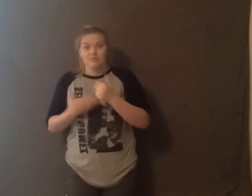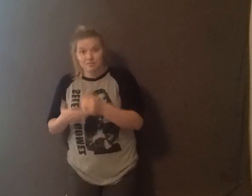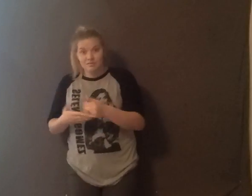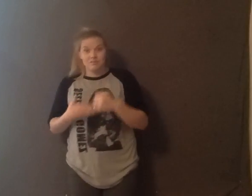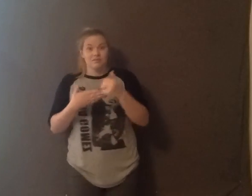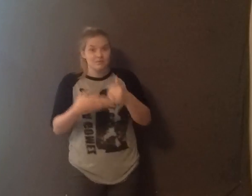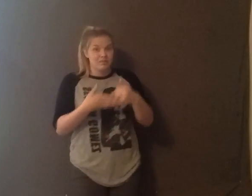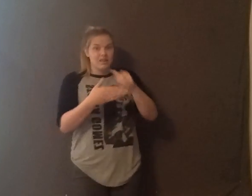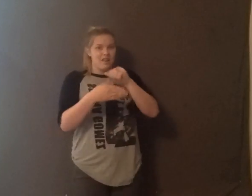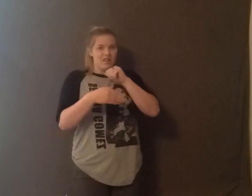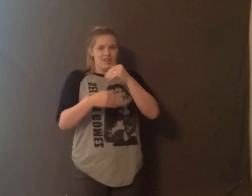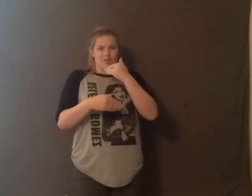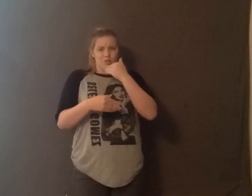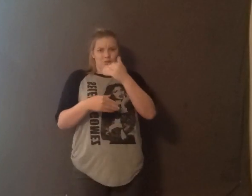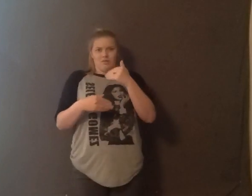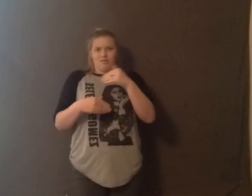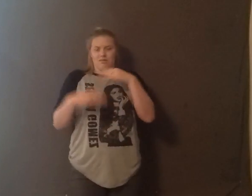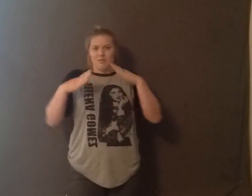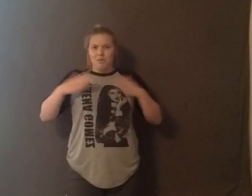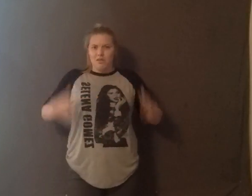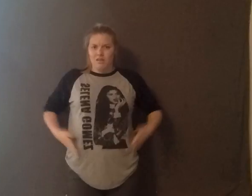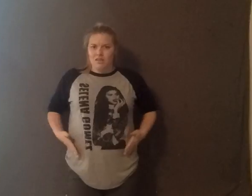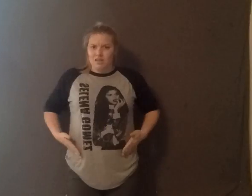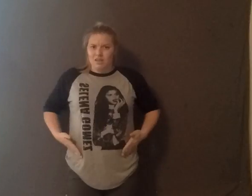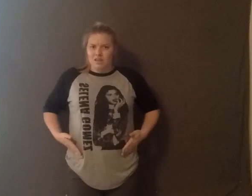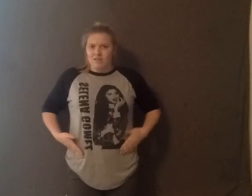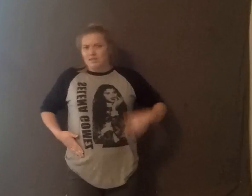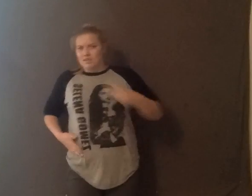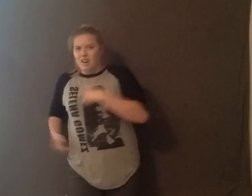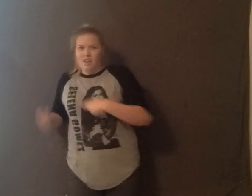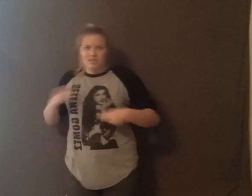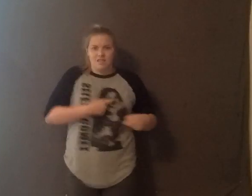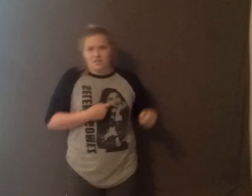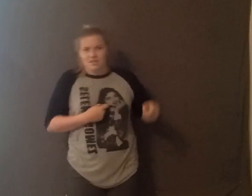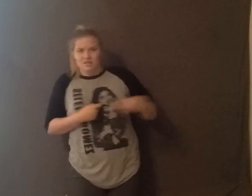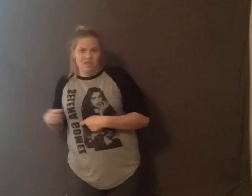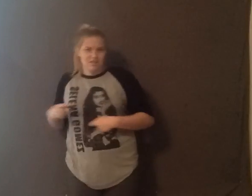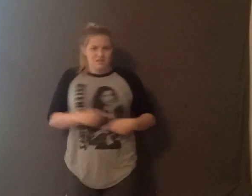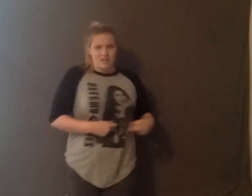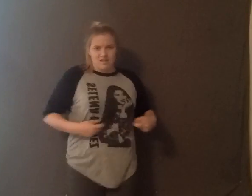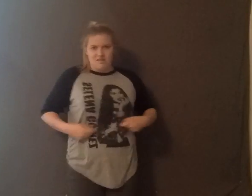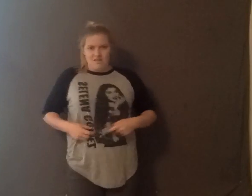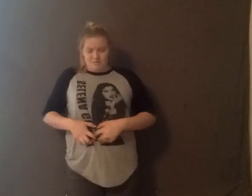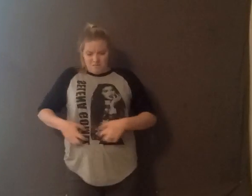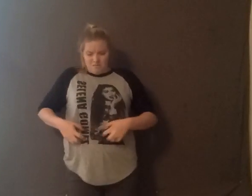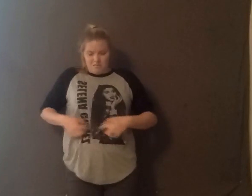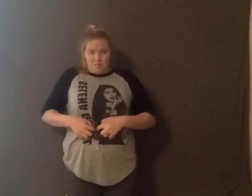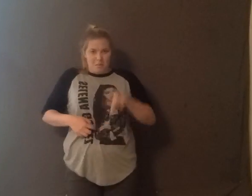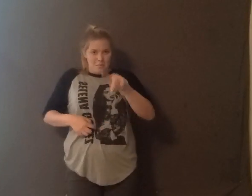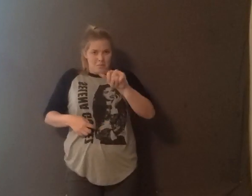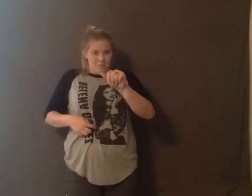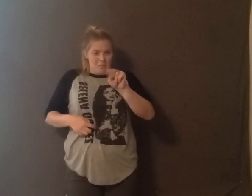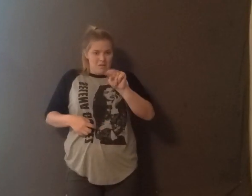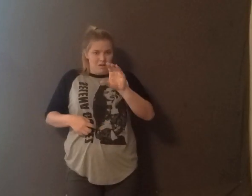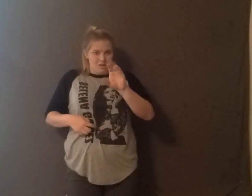bloodstream. It makes antibodies to the cow milk protein, which then attack the pancreas and destroy the pancreas. How is this possible that ADA wouldn't